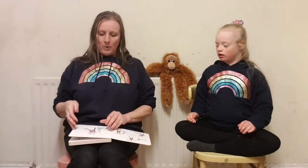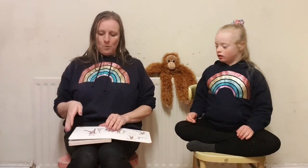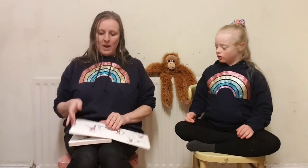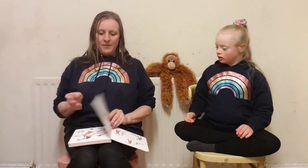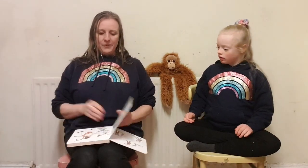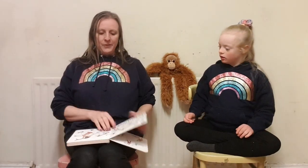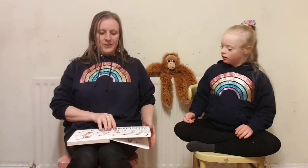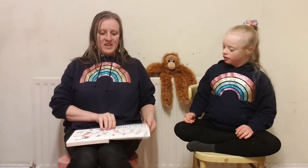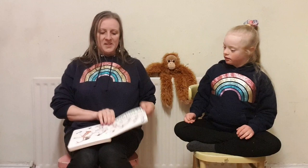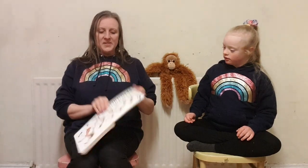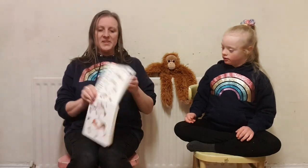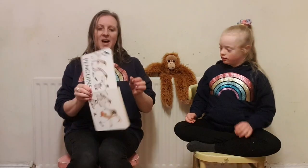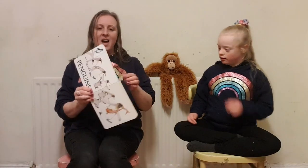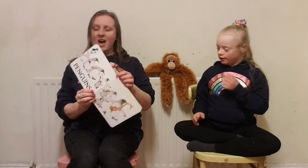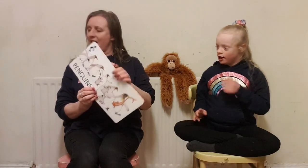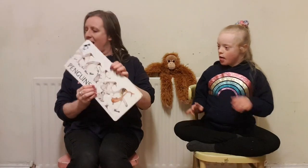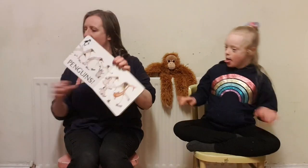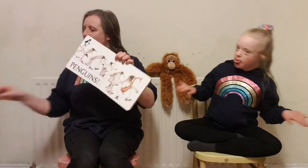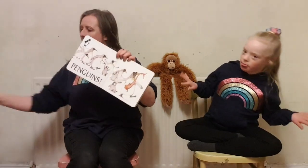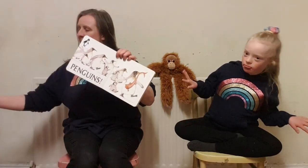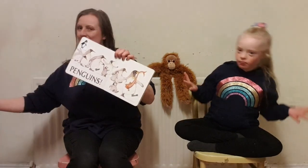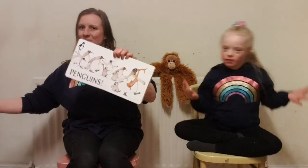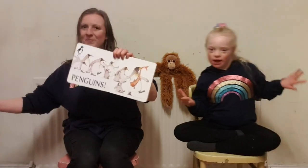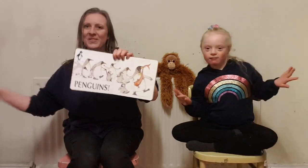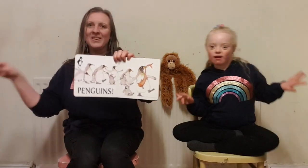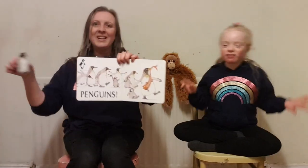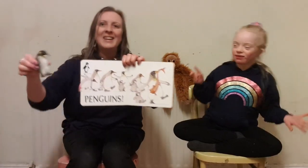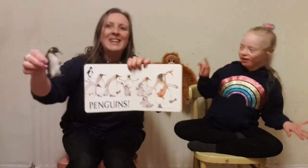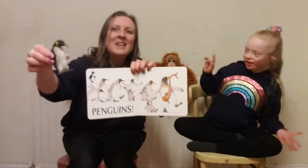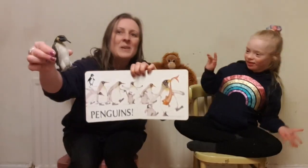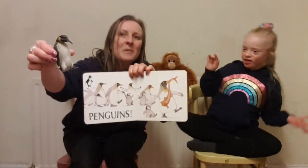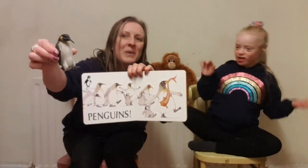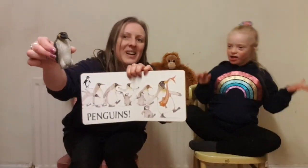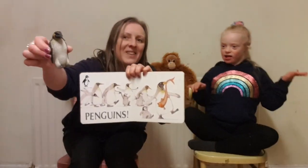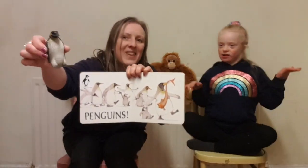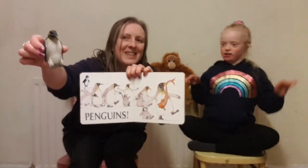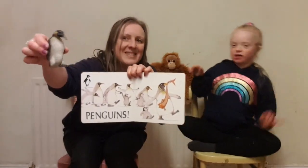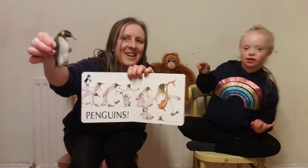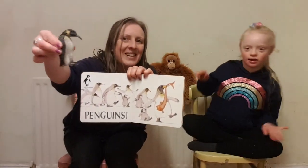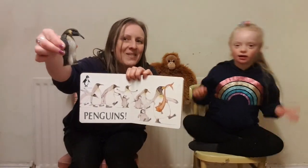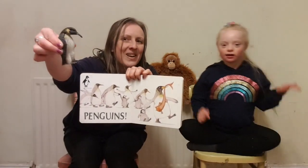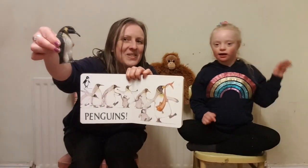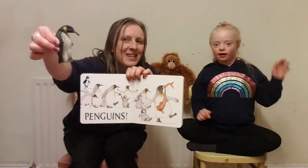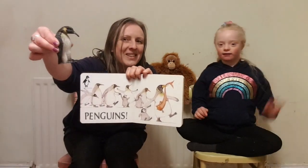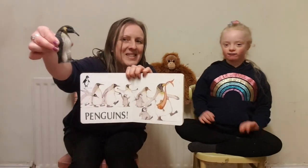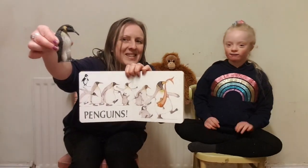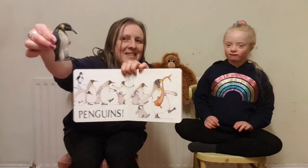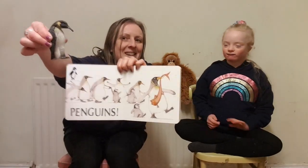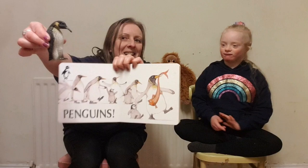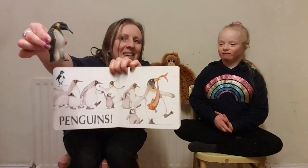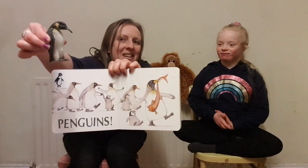We went to see some. Perfect signing. Well done, Lucinda.